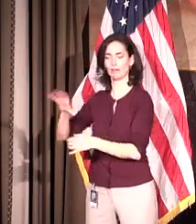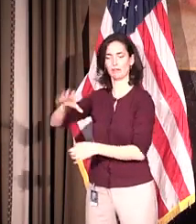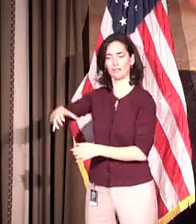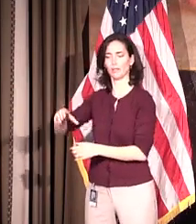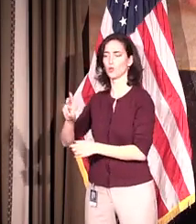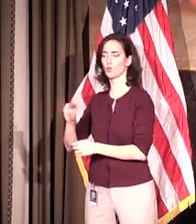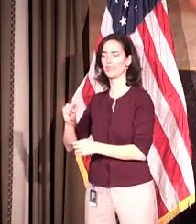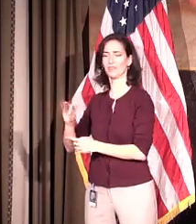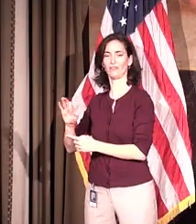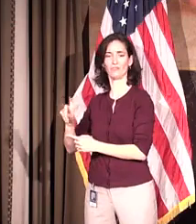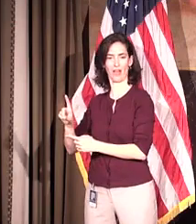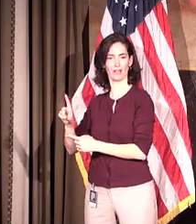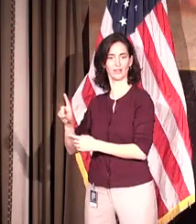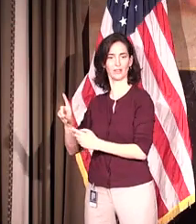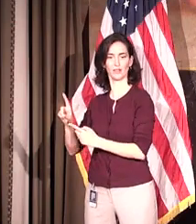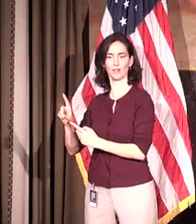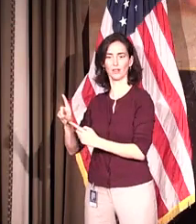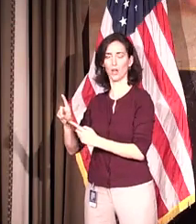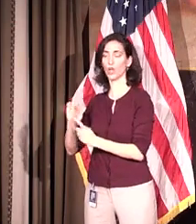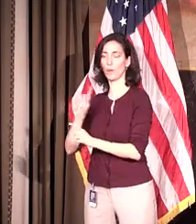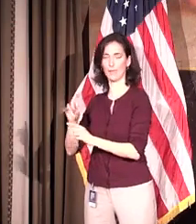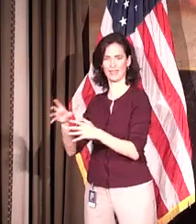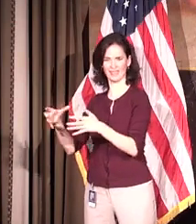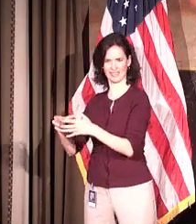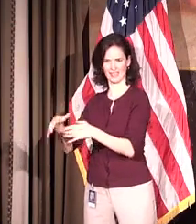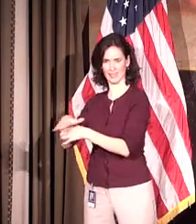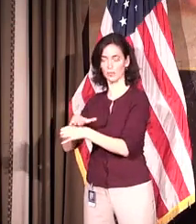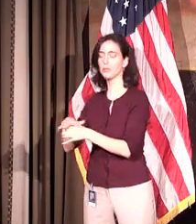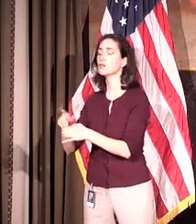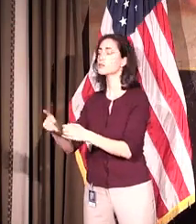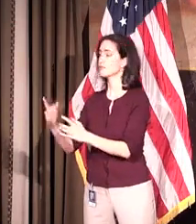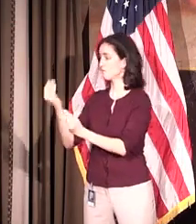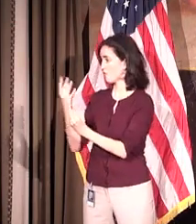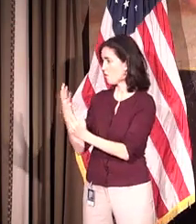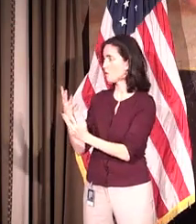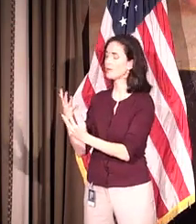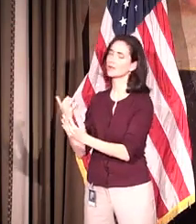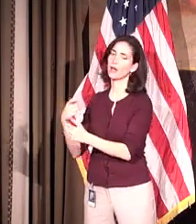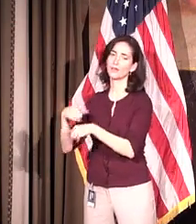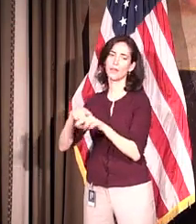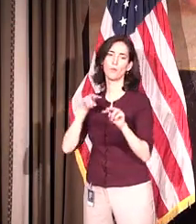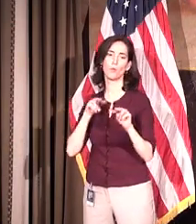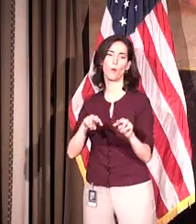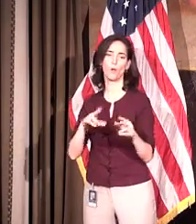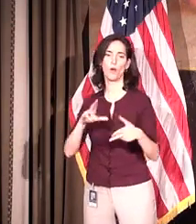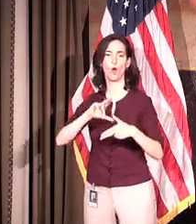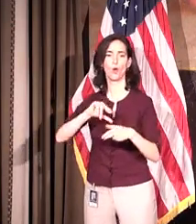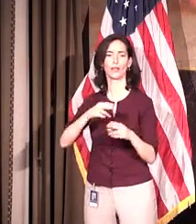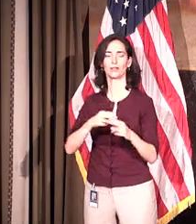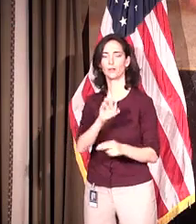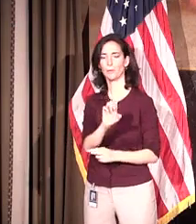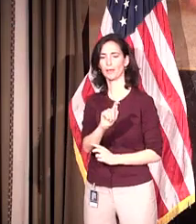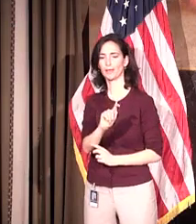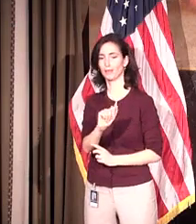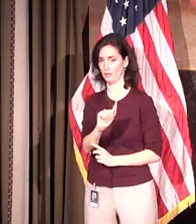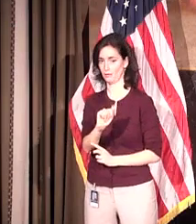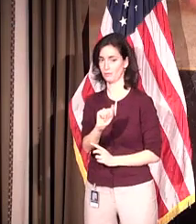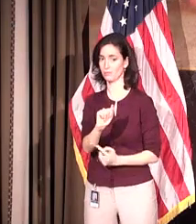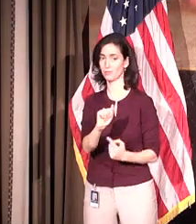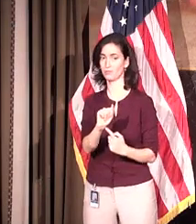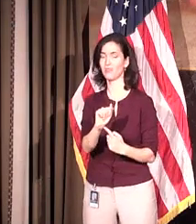for people to put their eyes on Hurricane Eta, and because that hurricane is going to